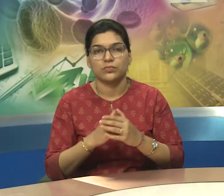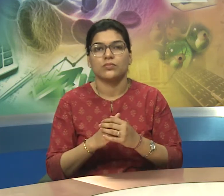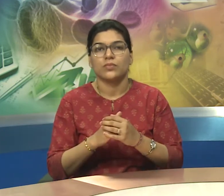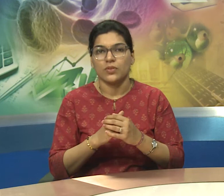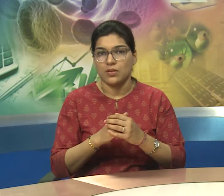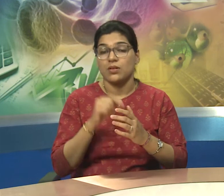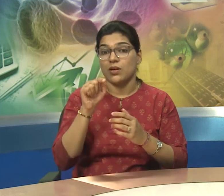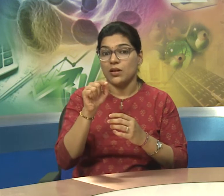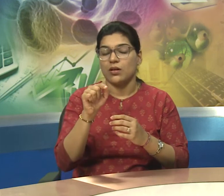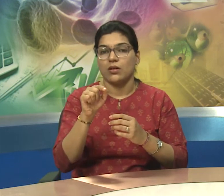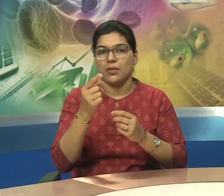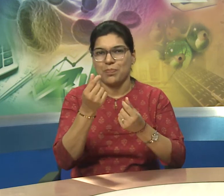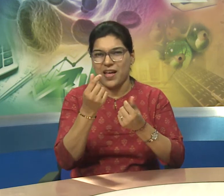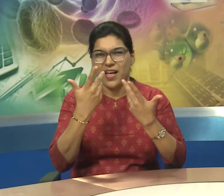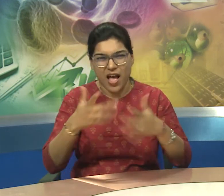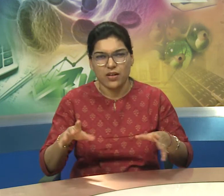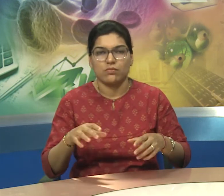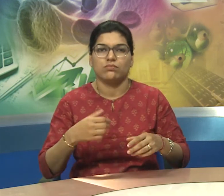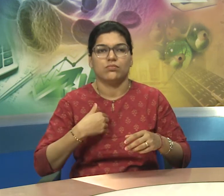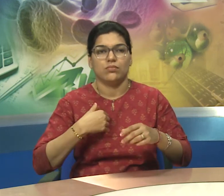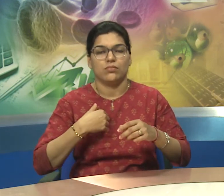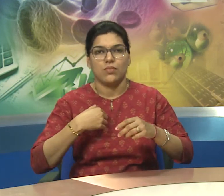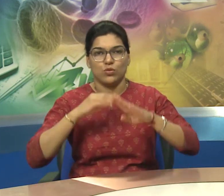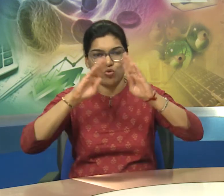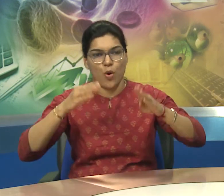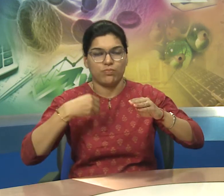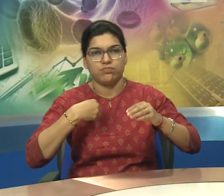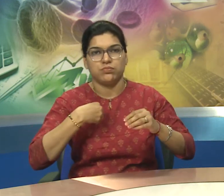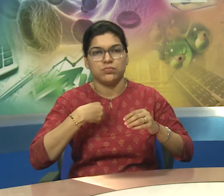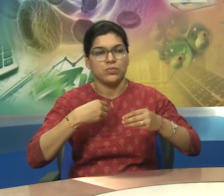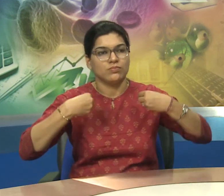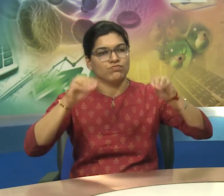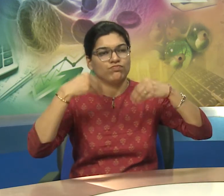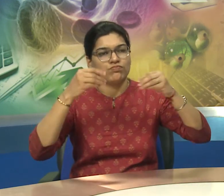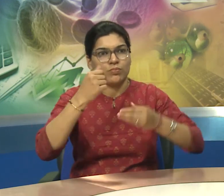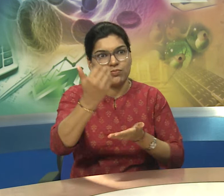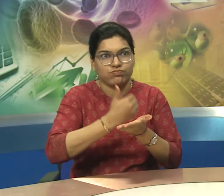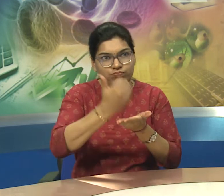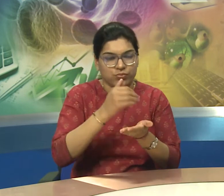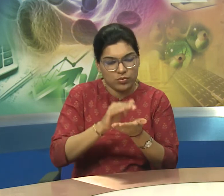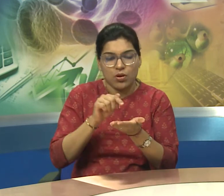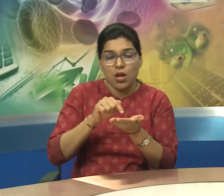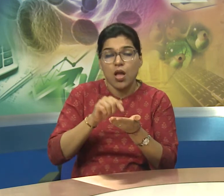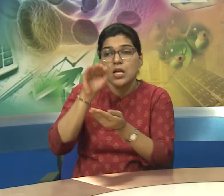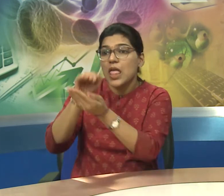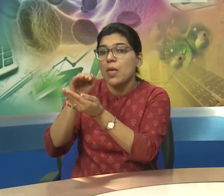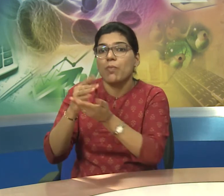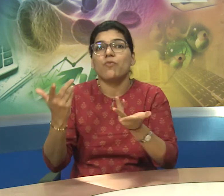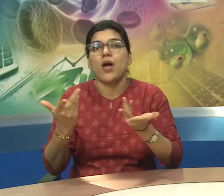Next word is invested.